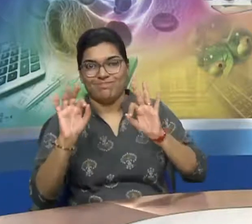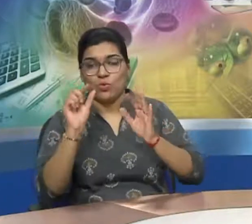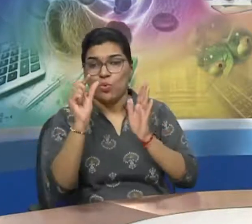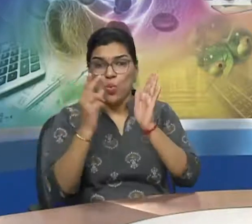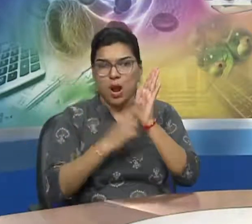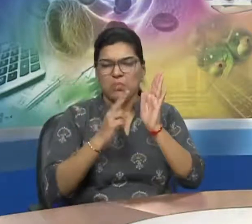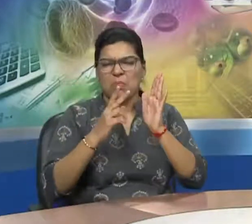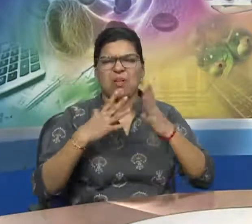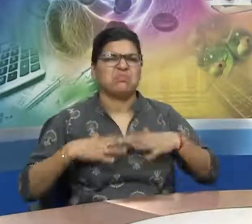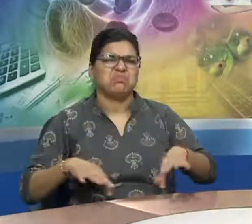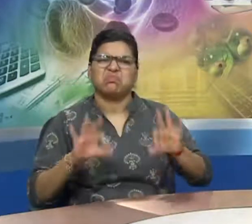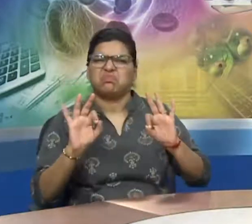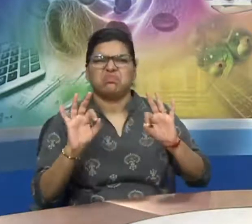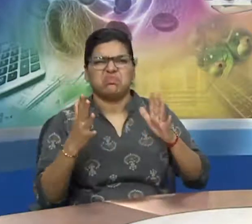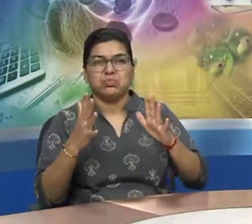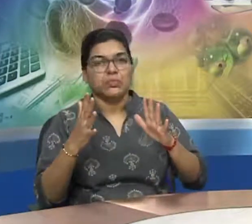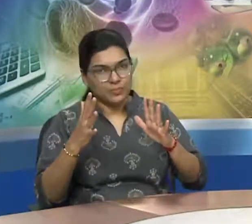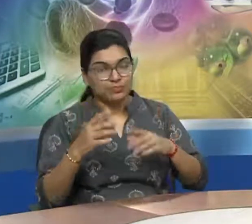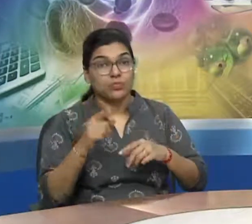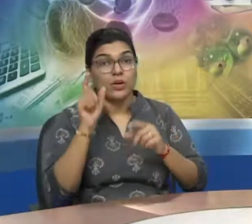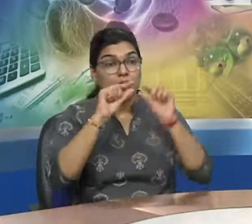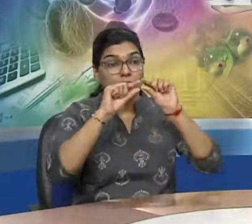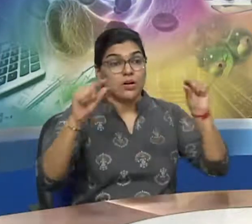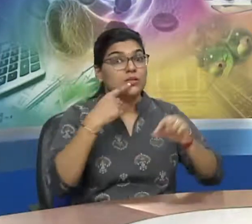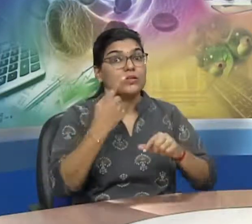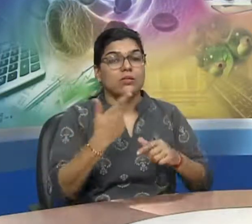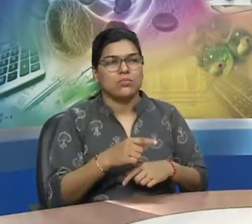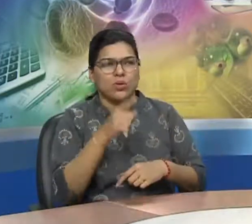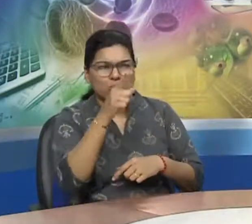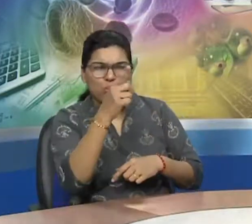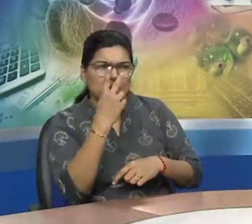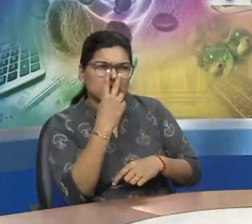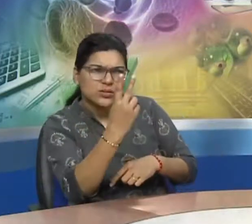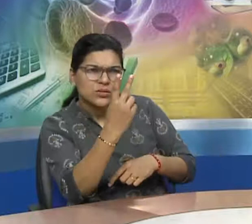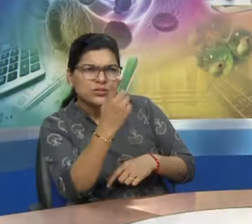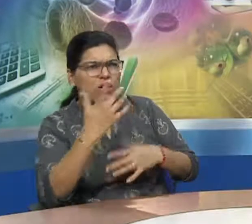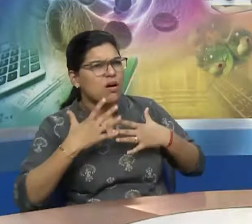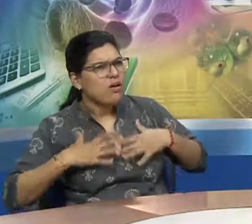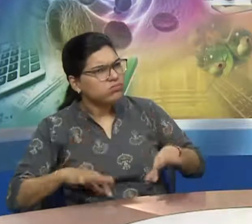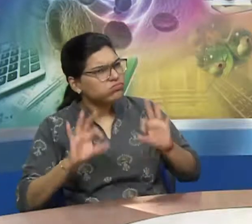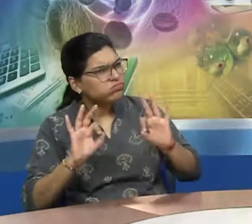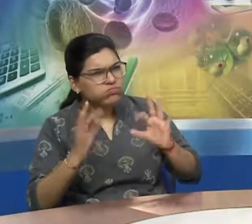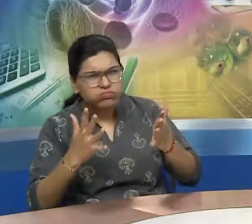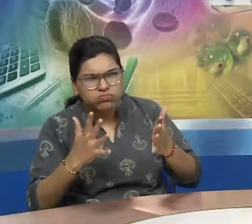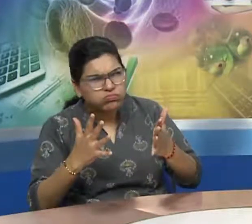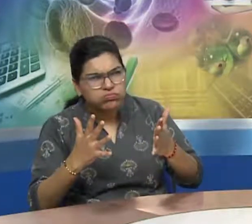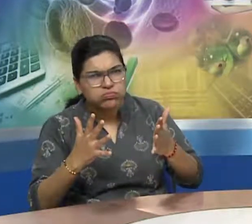is un. You can see the sentence, you look unwell.